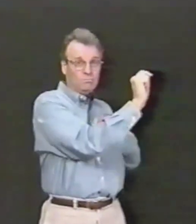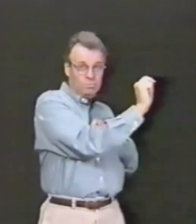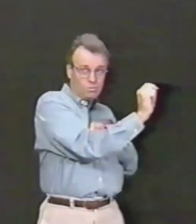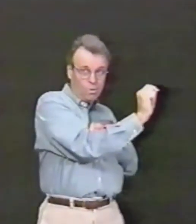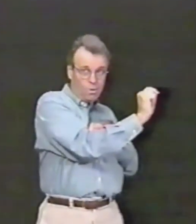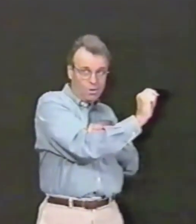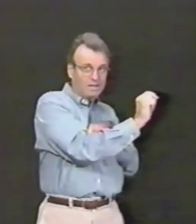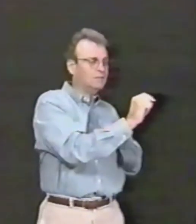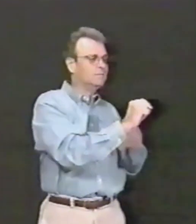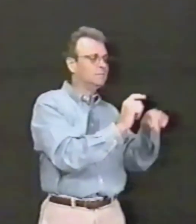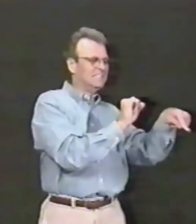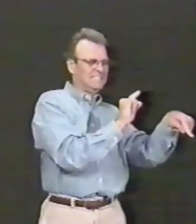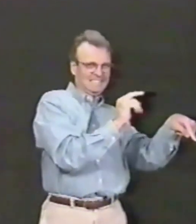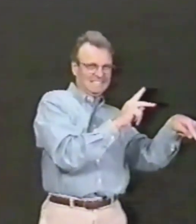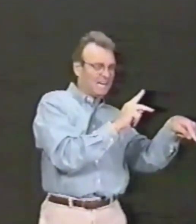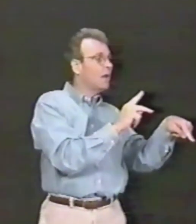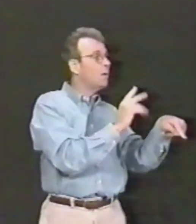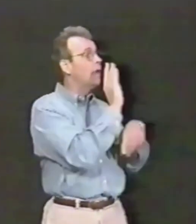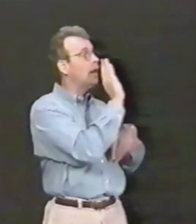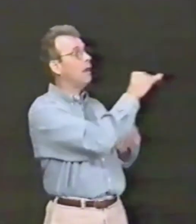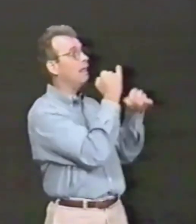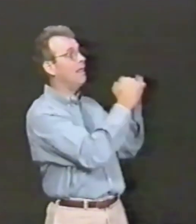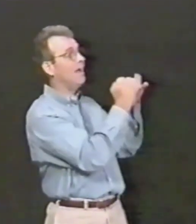a shower and a restroom.